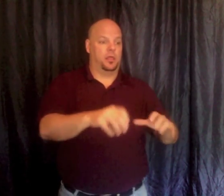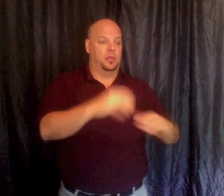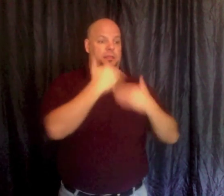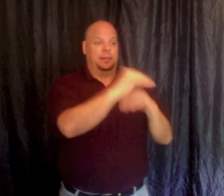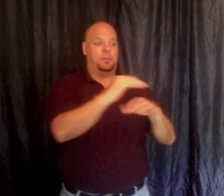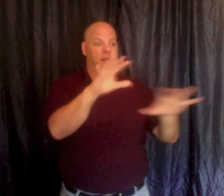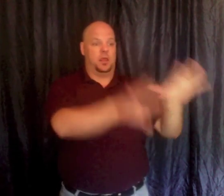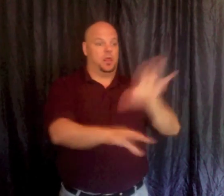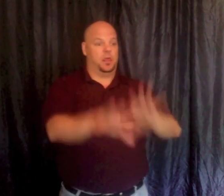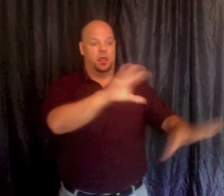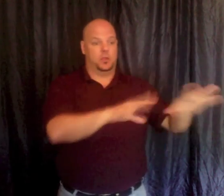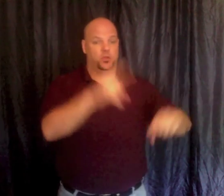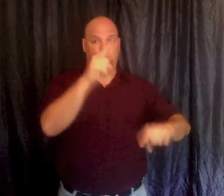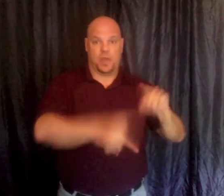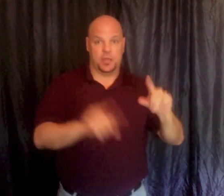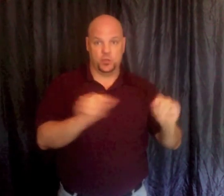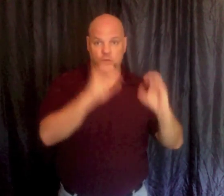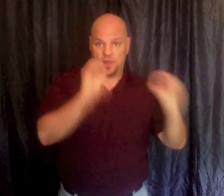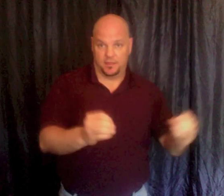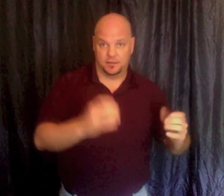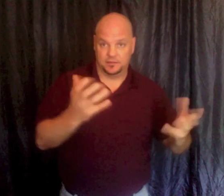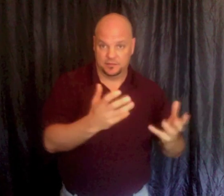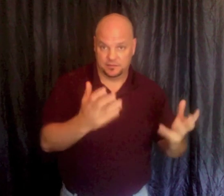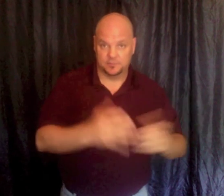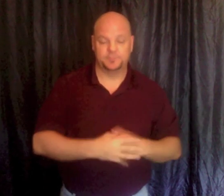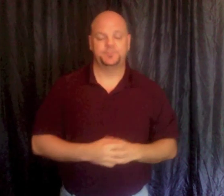you're dead, but you can't do anything.